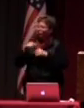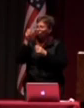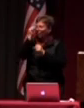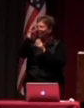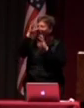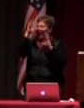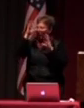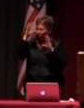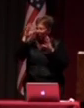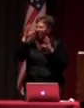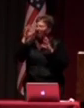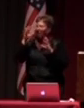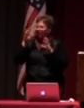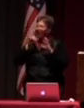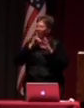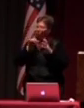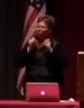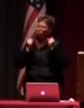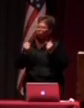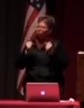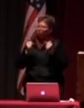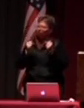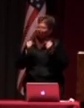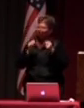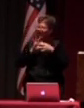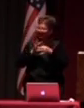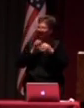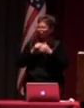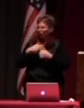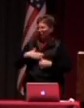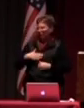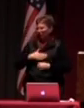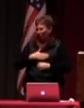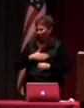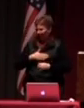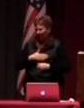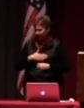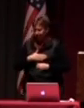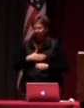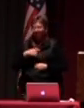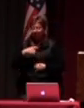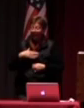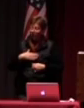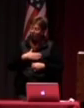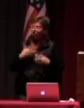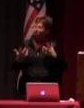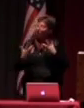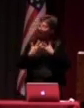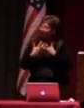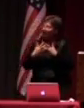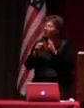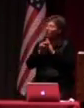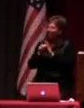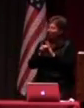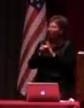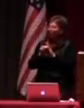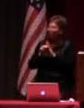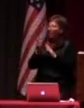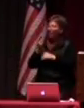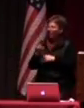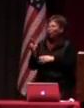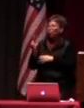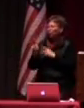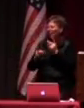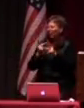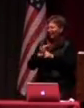intense personal connection with him. So in all these ways, he fit the model of the charismatic revolutionary leader that